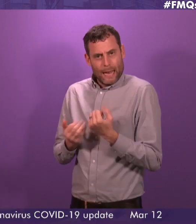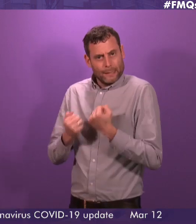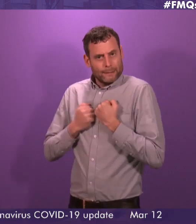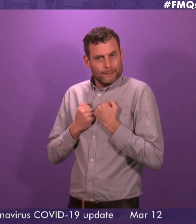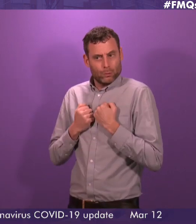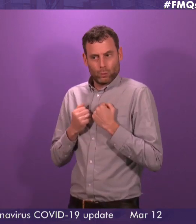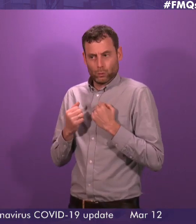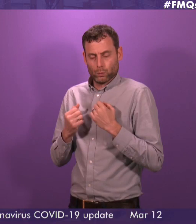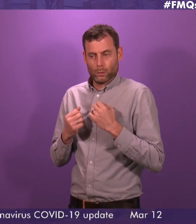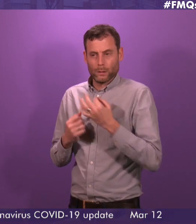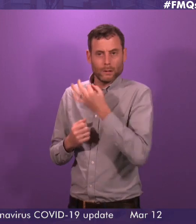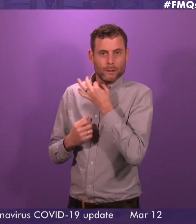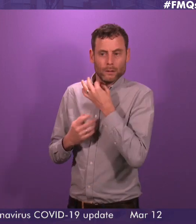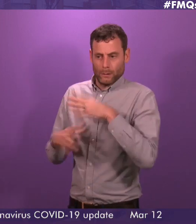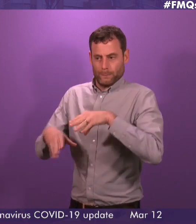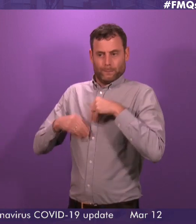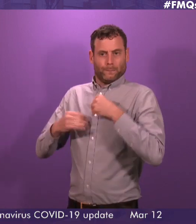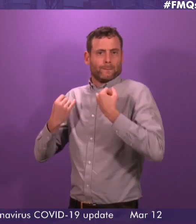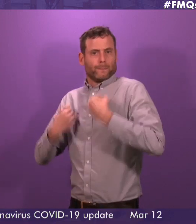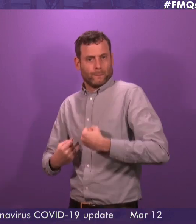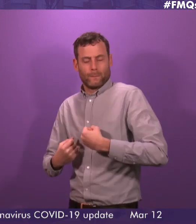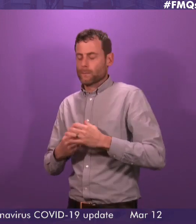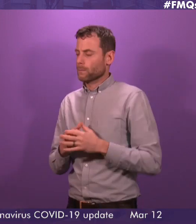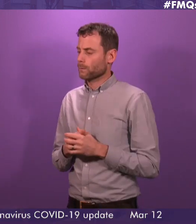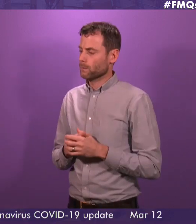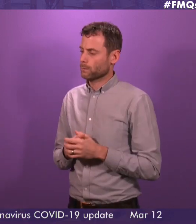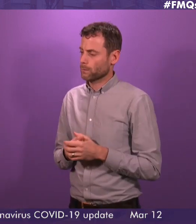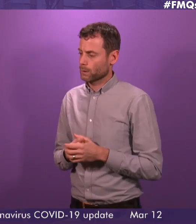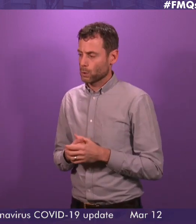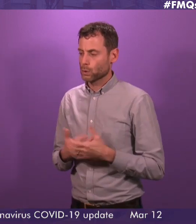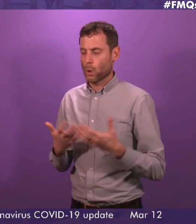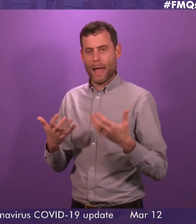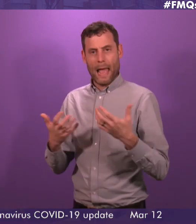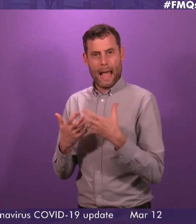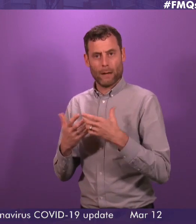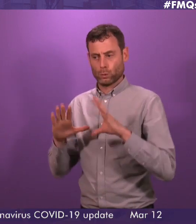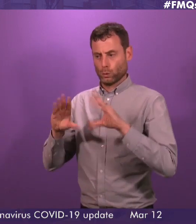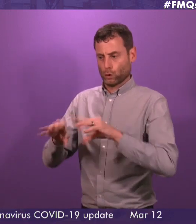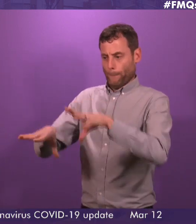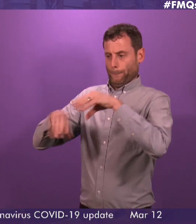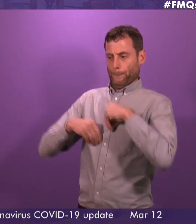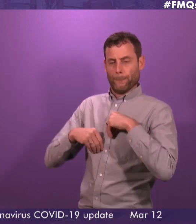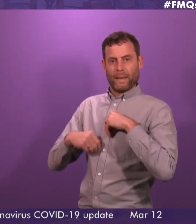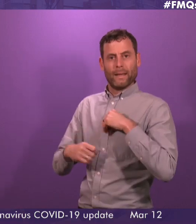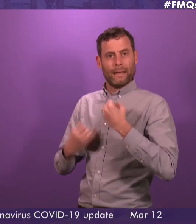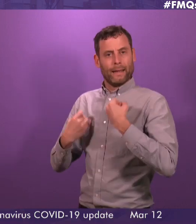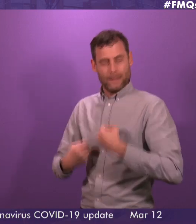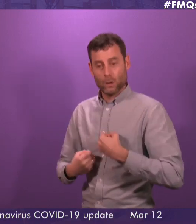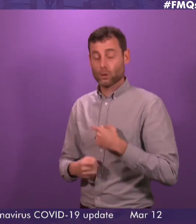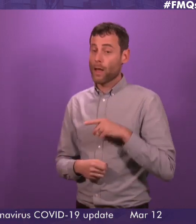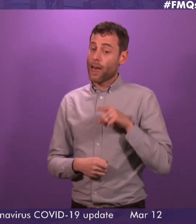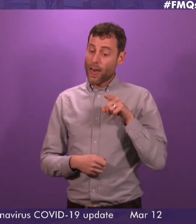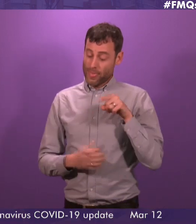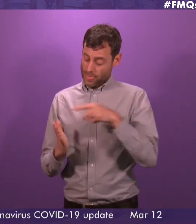should take for themselves in terms of preventing infection and so on, and they should continue to